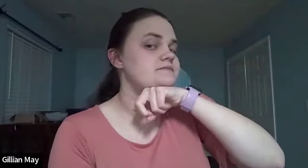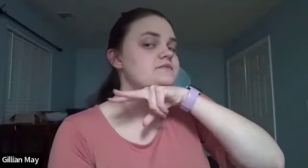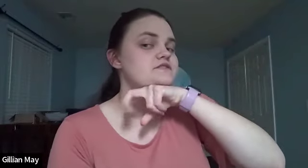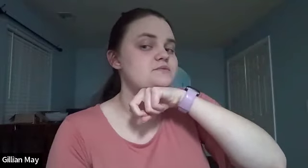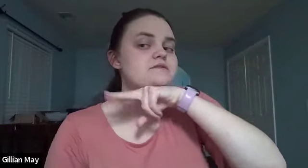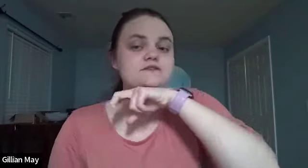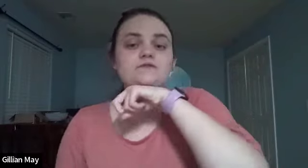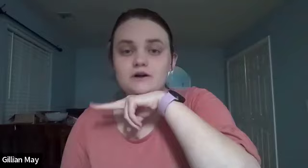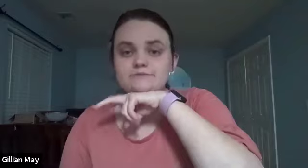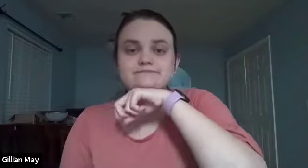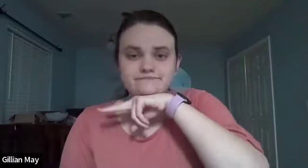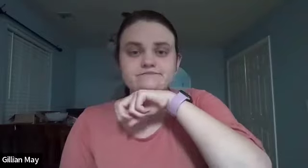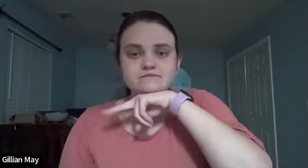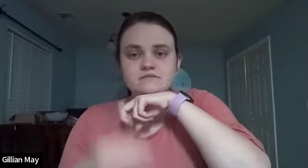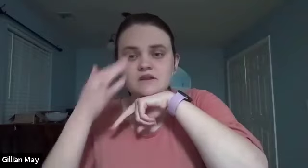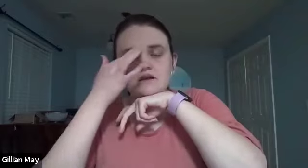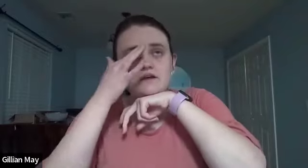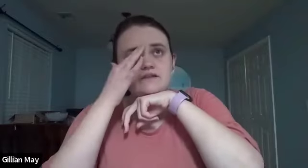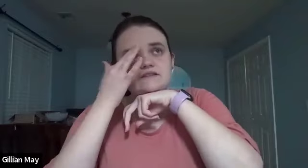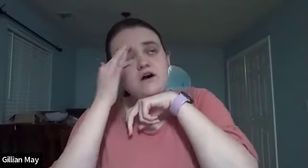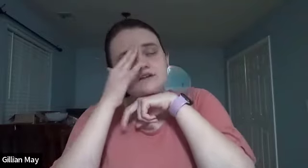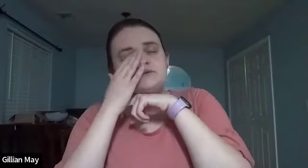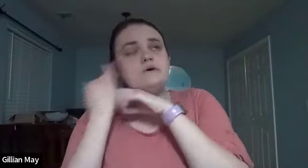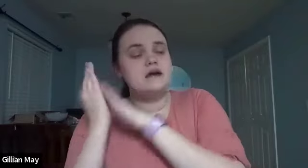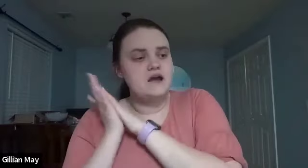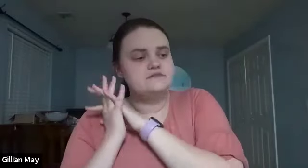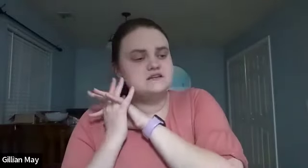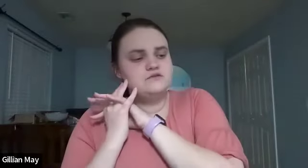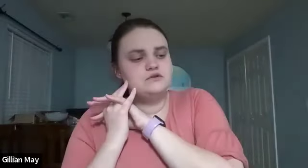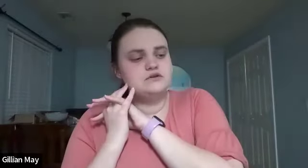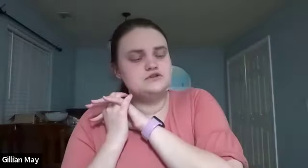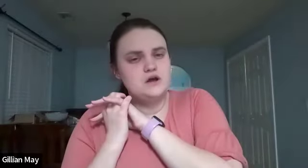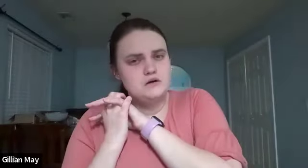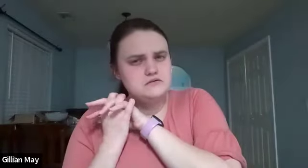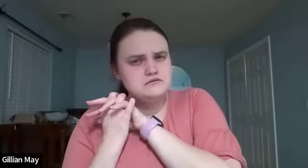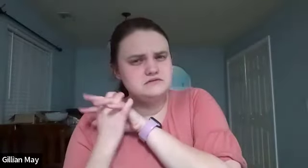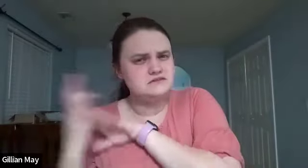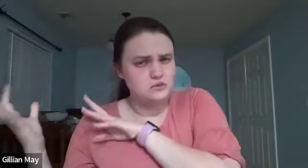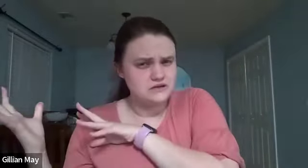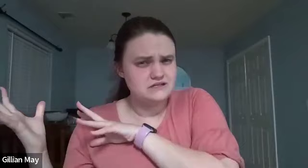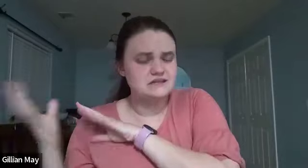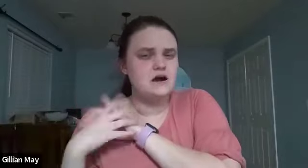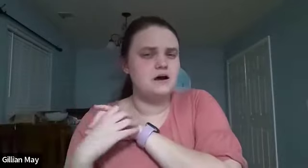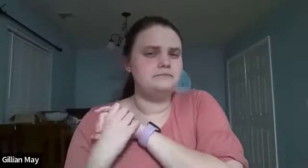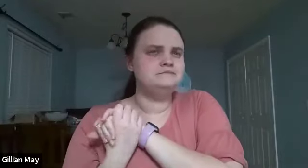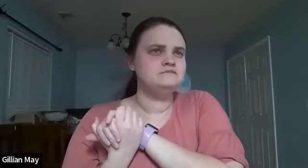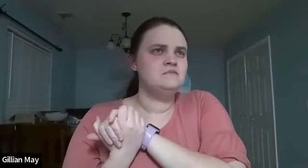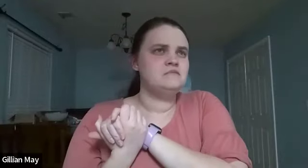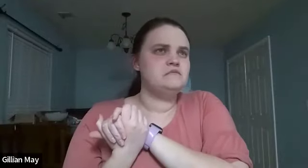The 2 point fingers. Frog. This is also what I have seen for toad and tortoise. There